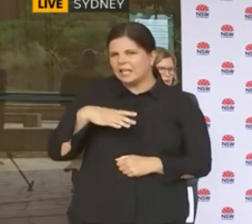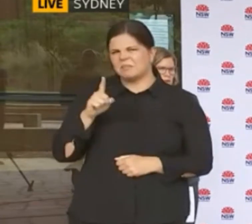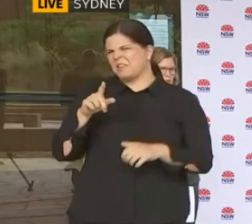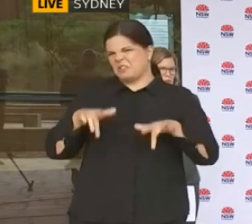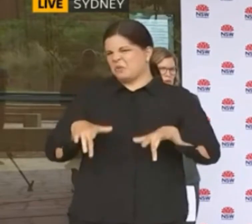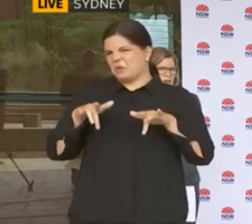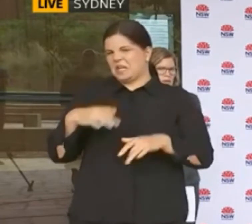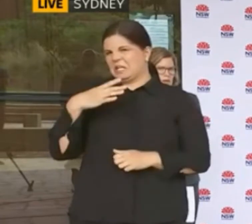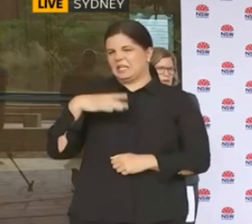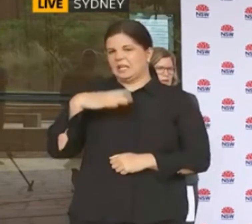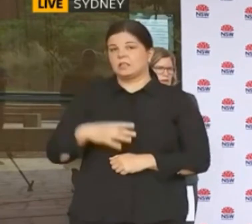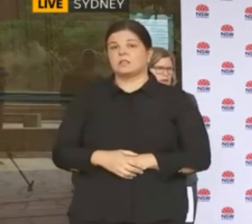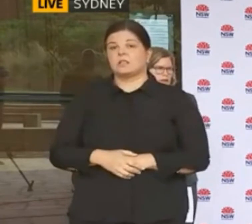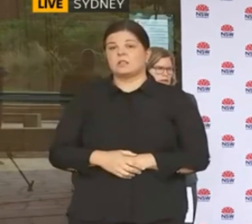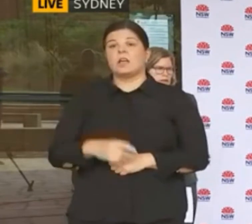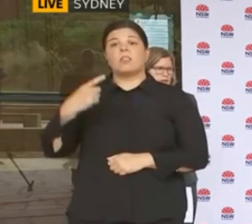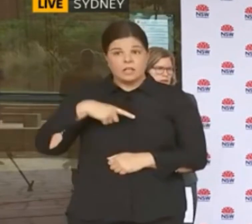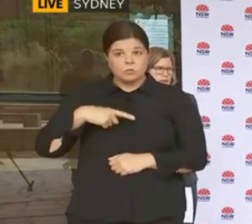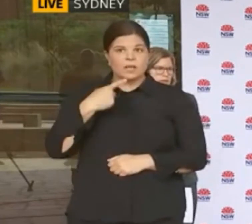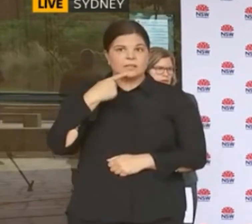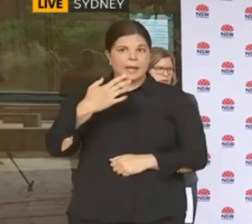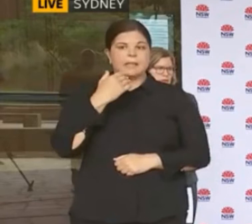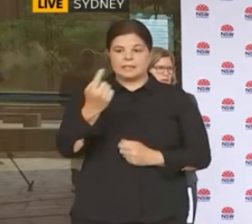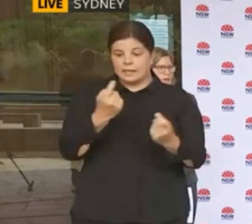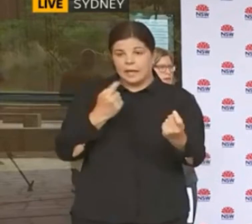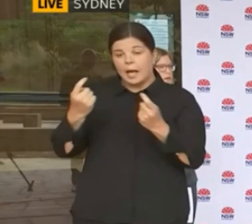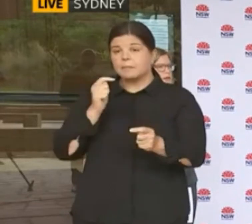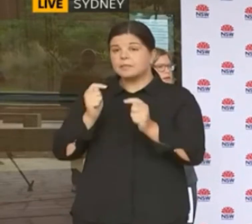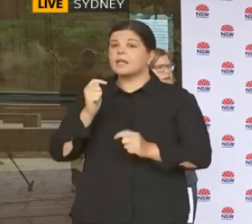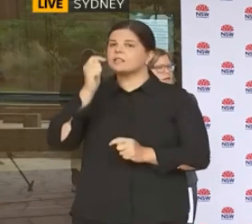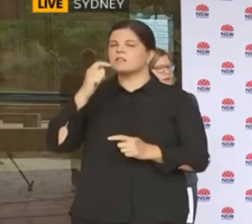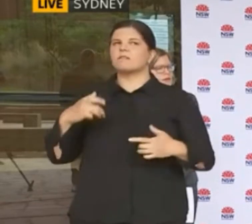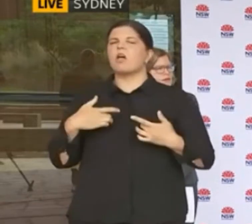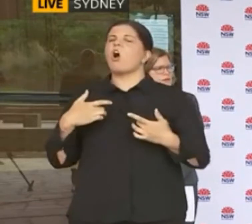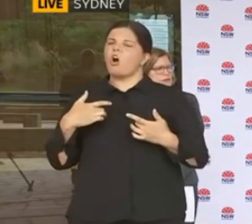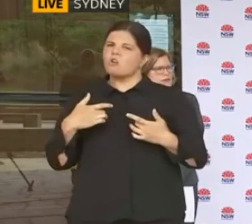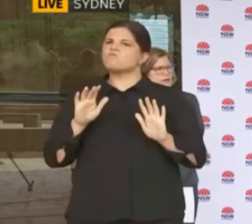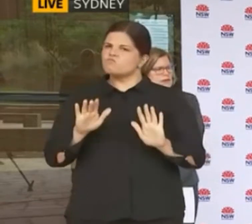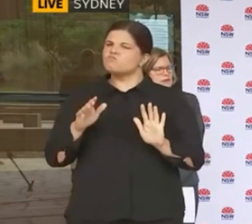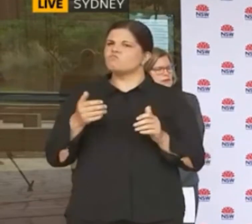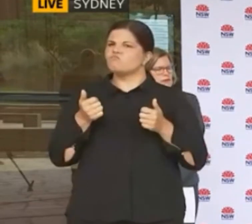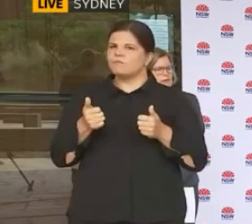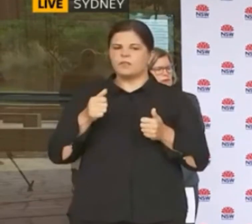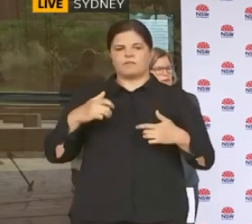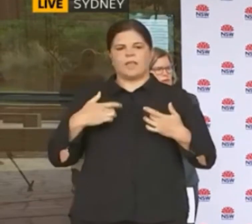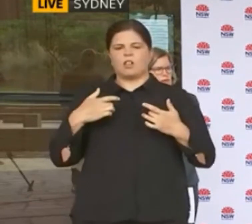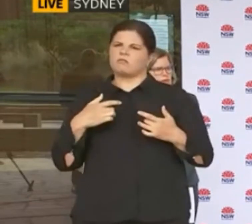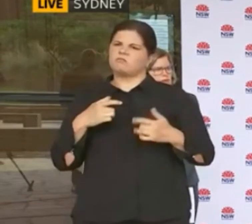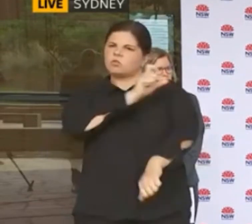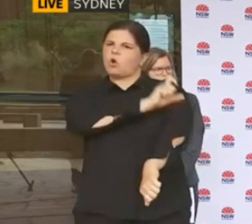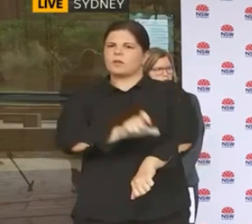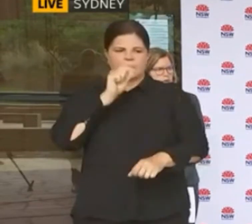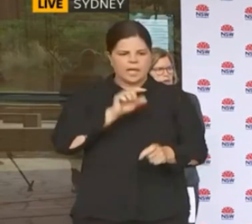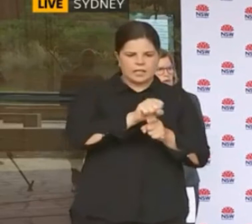of testing will give us greater confidence not to have to consider anything further for Greater Sydney. So the higher rates of testing will give us